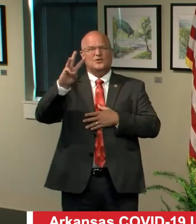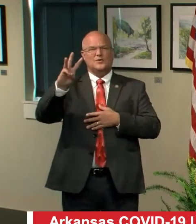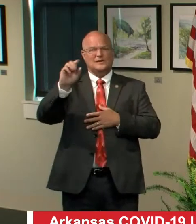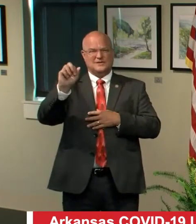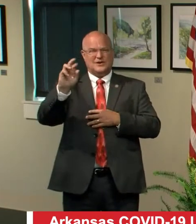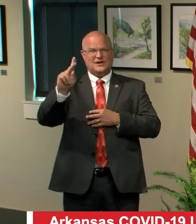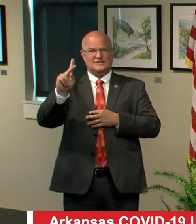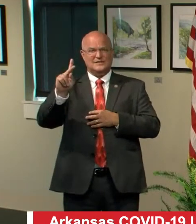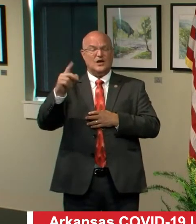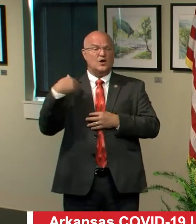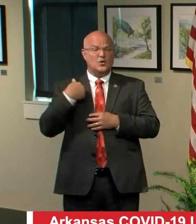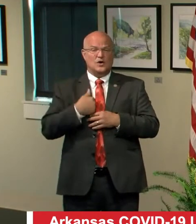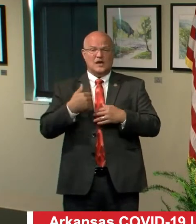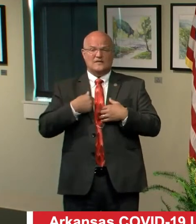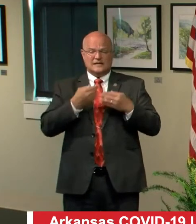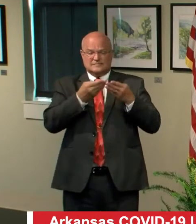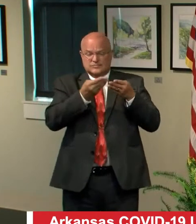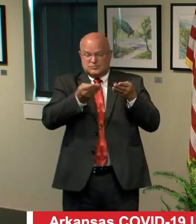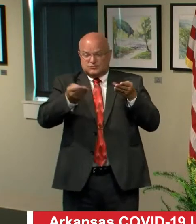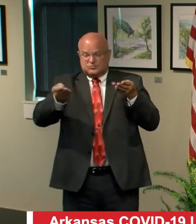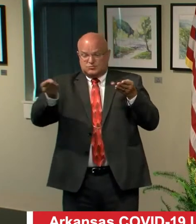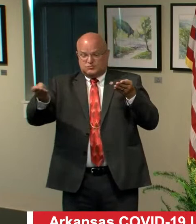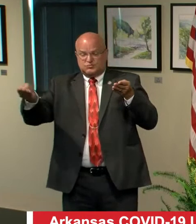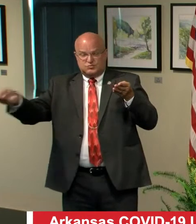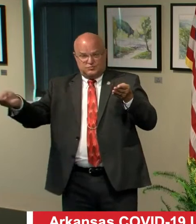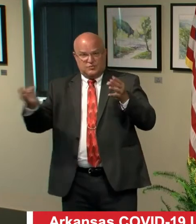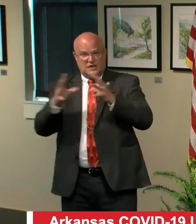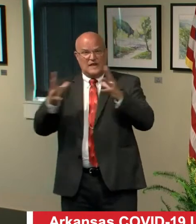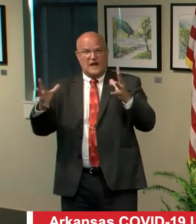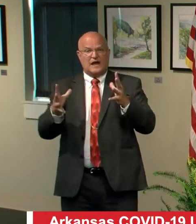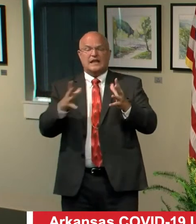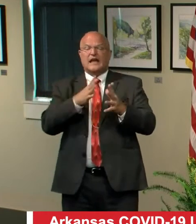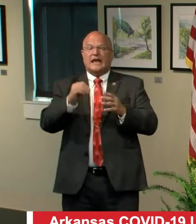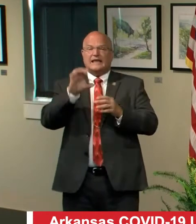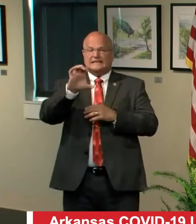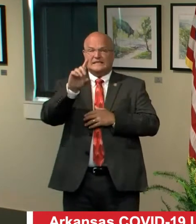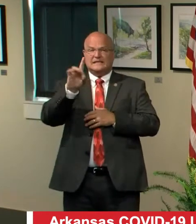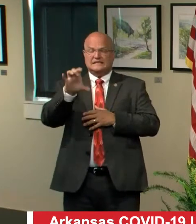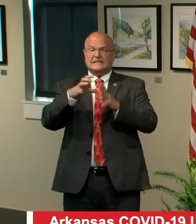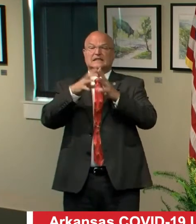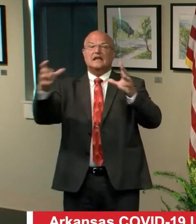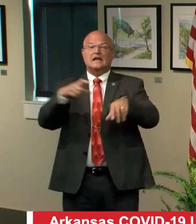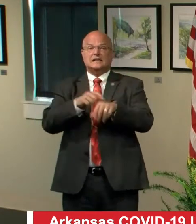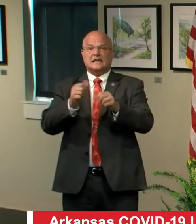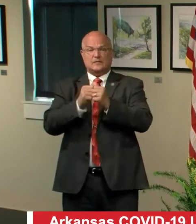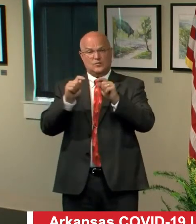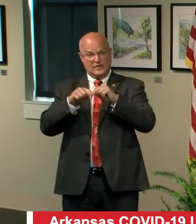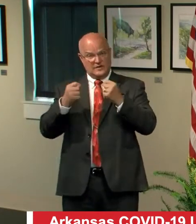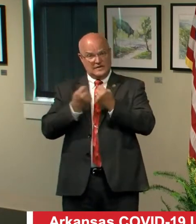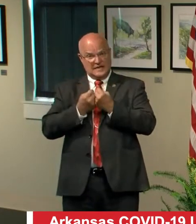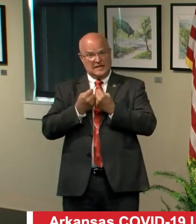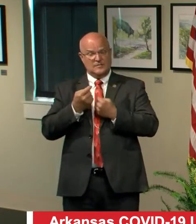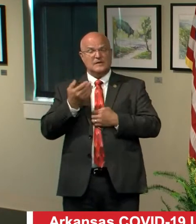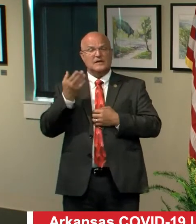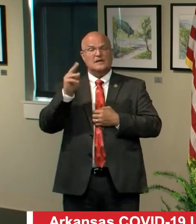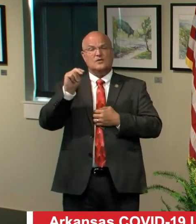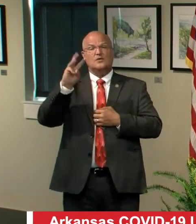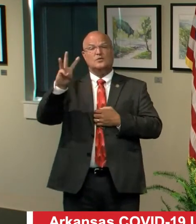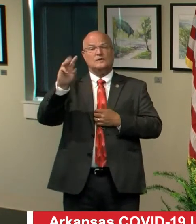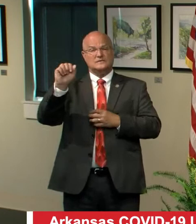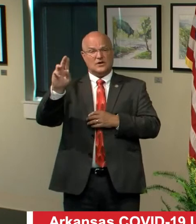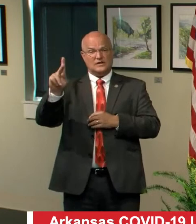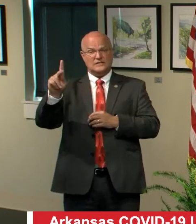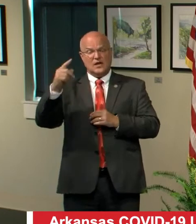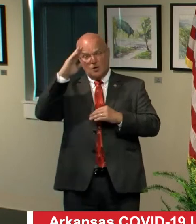Northwest Arkansas where we've had transmissions. They're spending a great deal of time there with their team, and we hope that